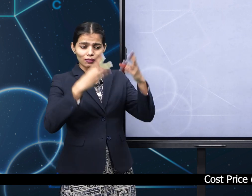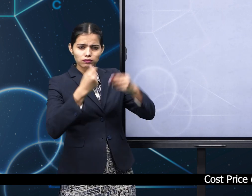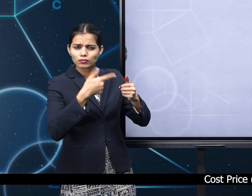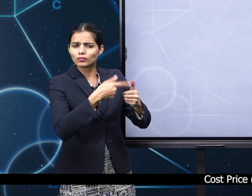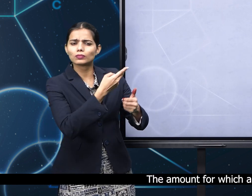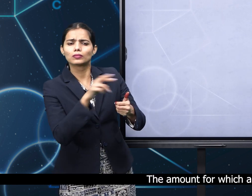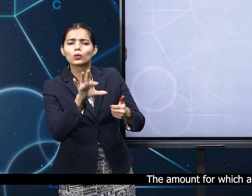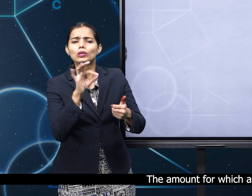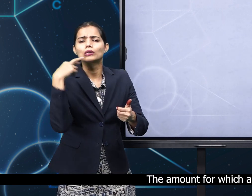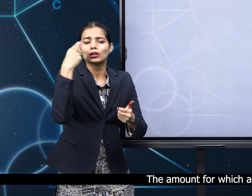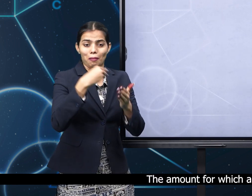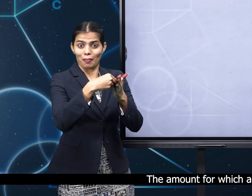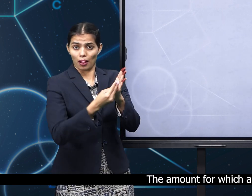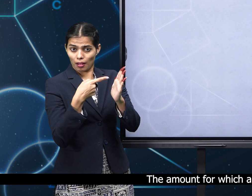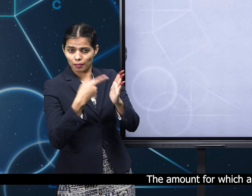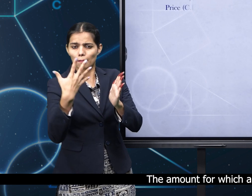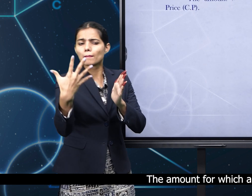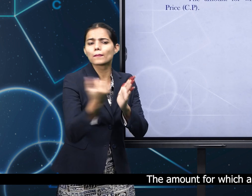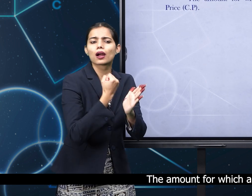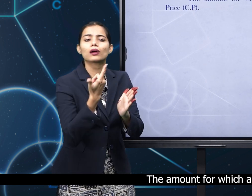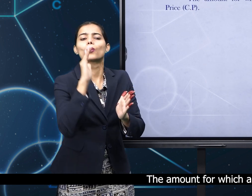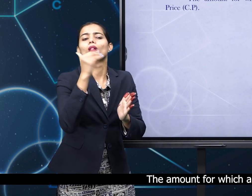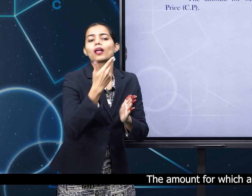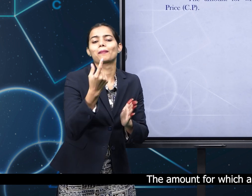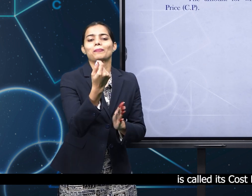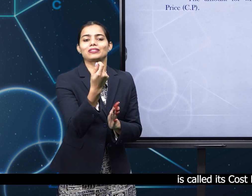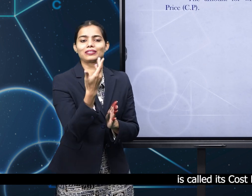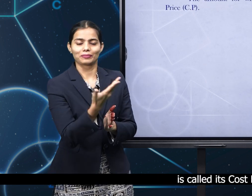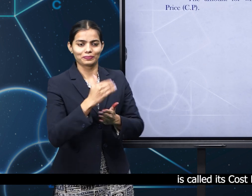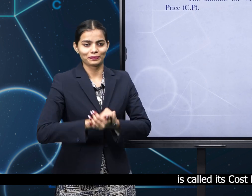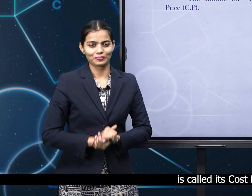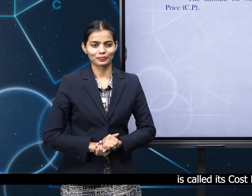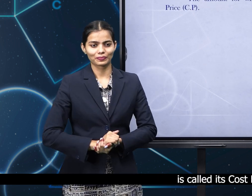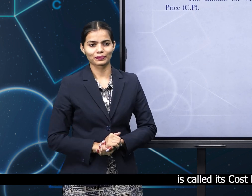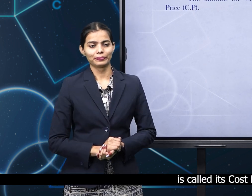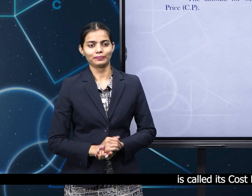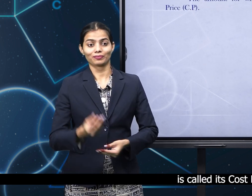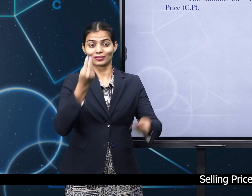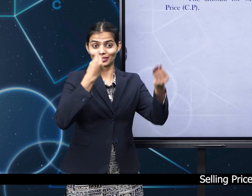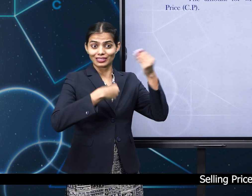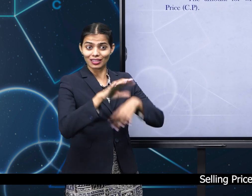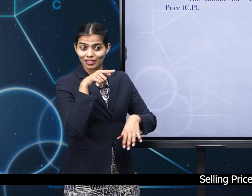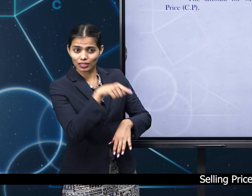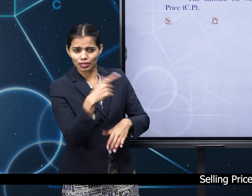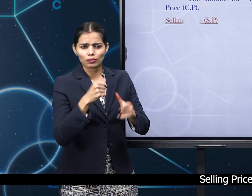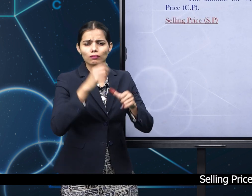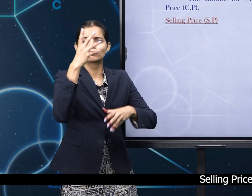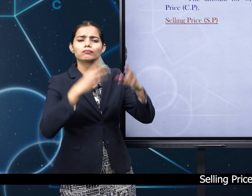The amount for which an article is bought is called its cost price. Selling price. Selling